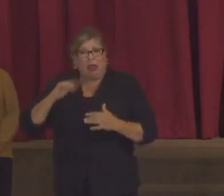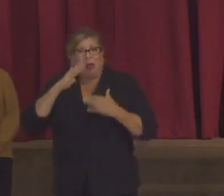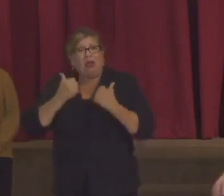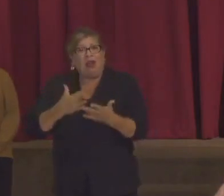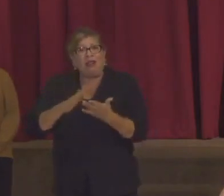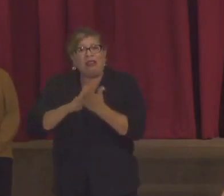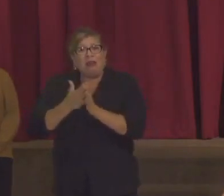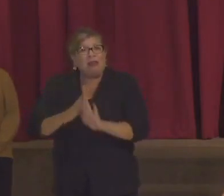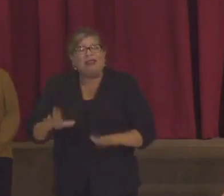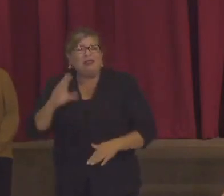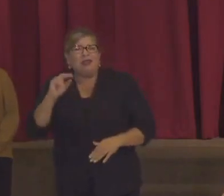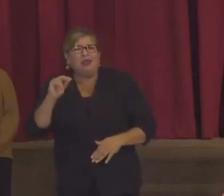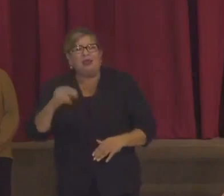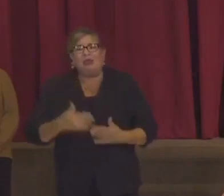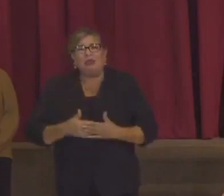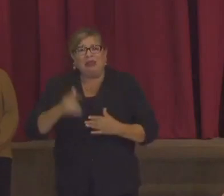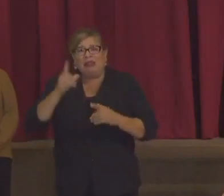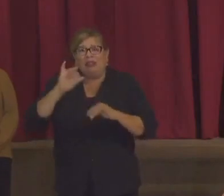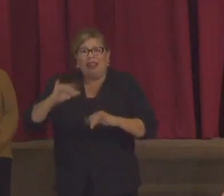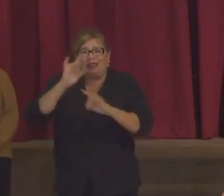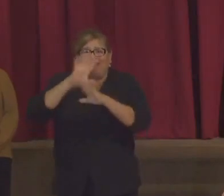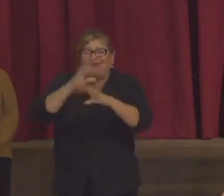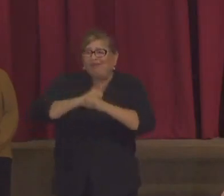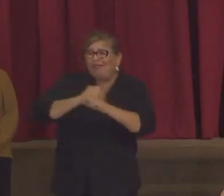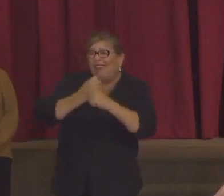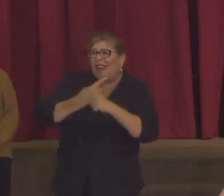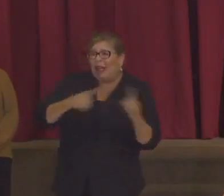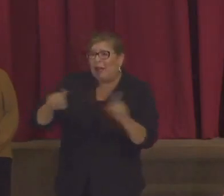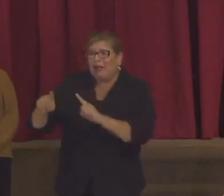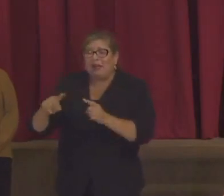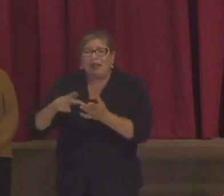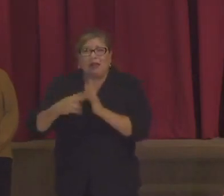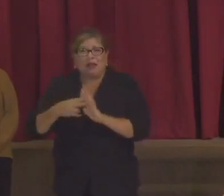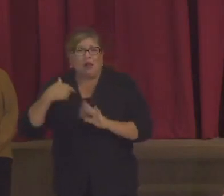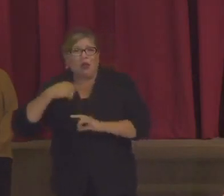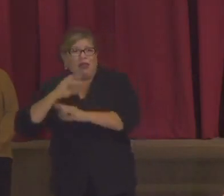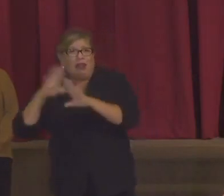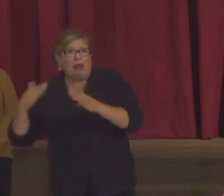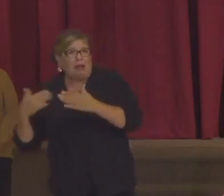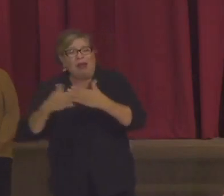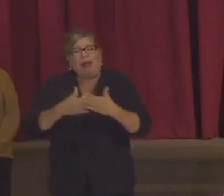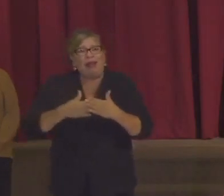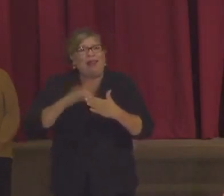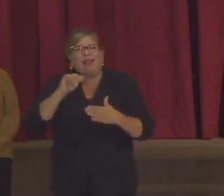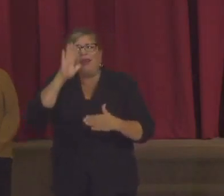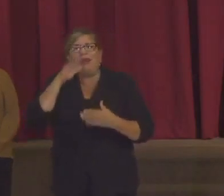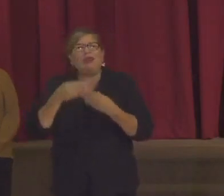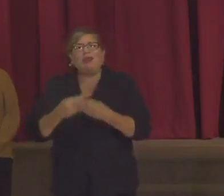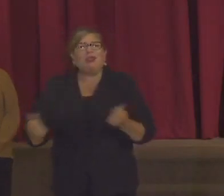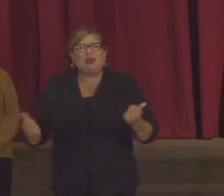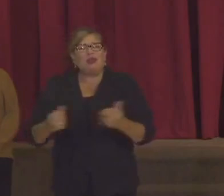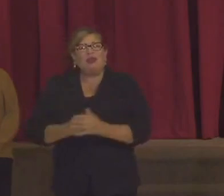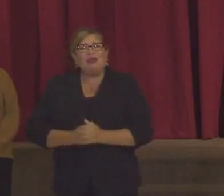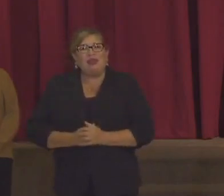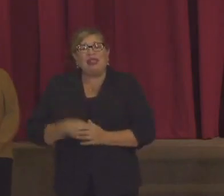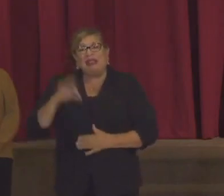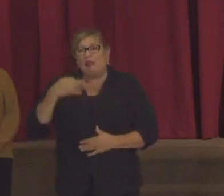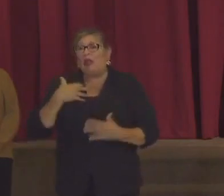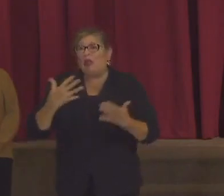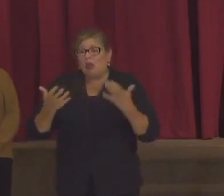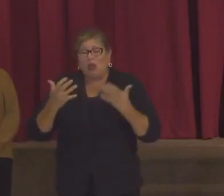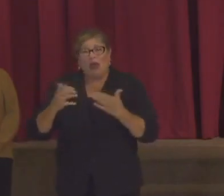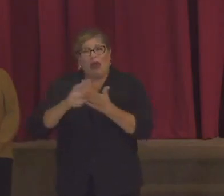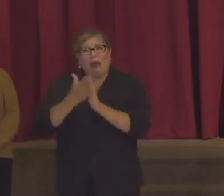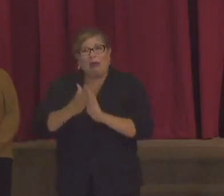the conditions to truly advance police, people have to know we mean it, and they have to know that they